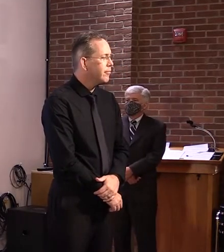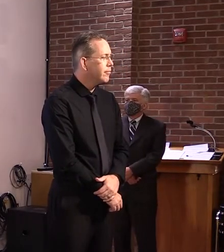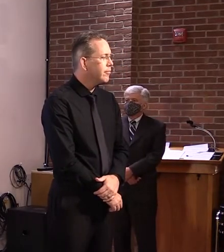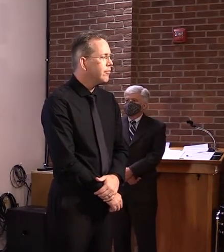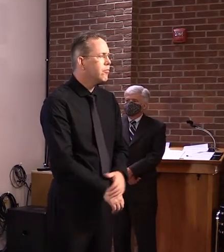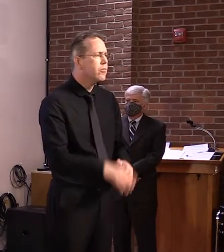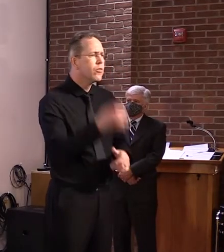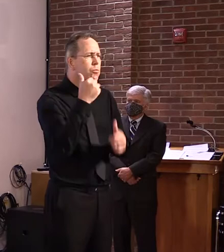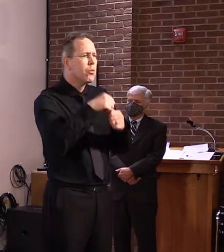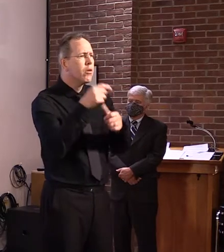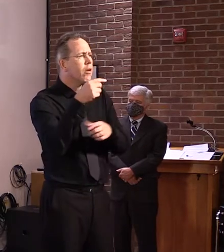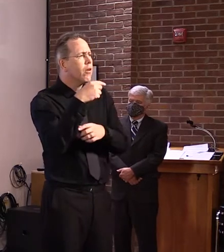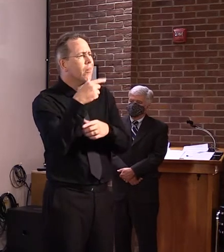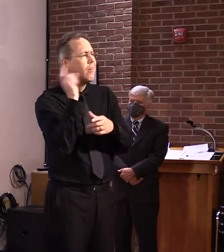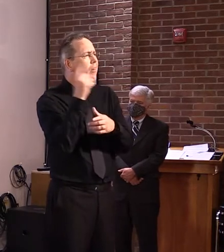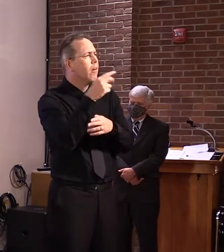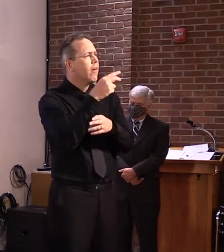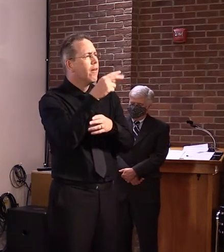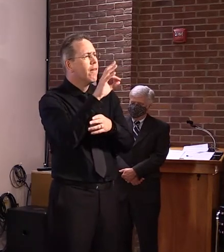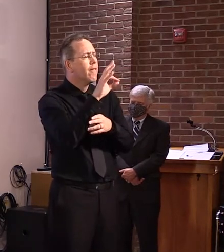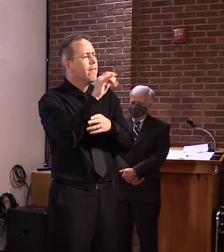Dr. Levine.